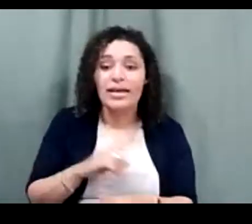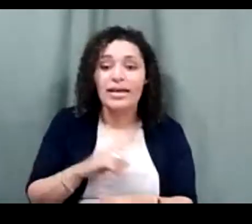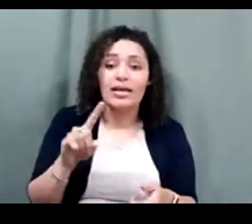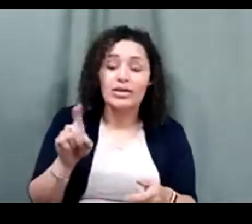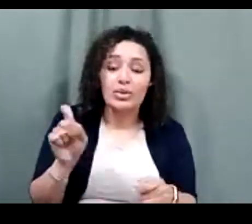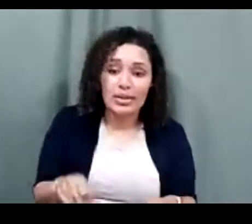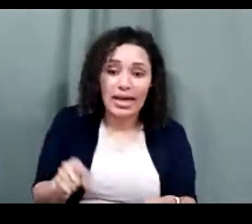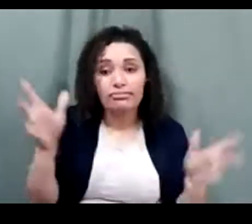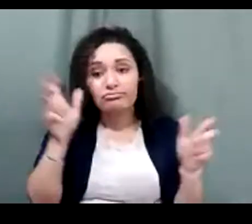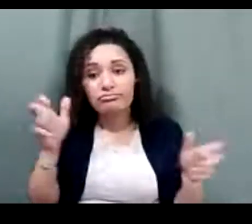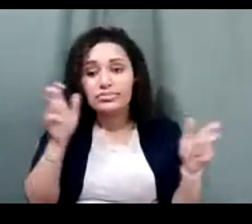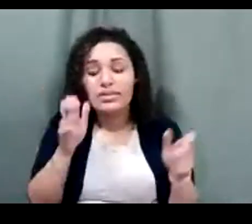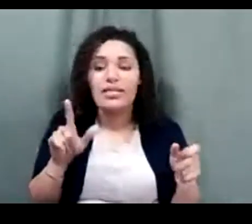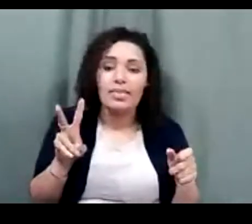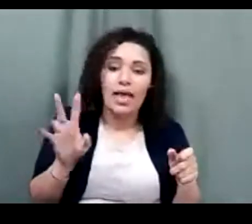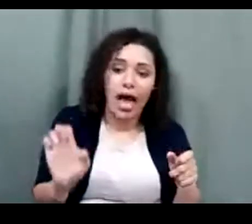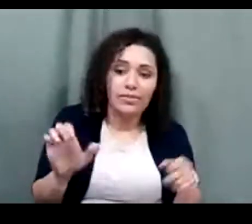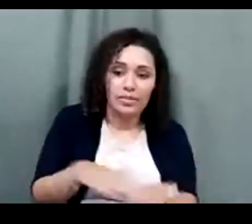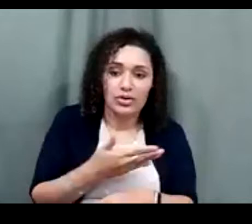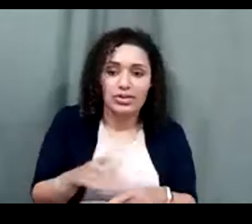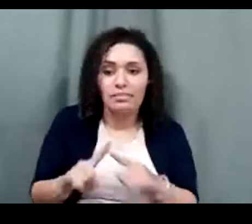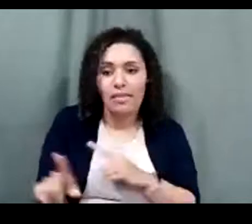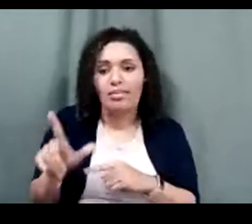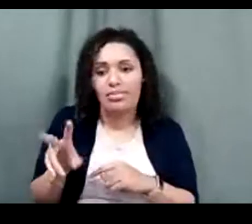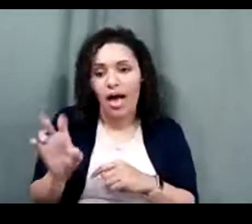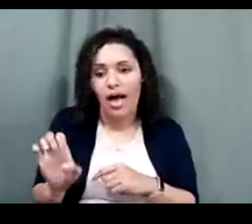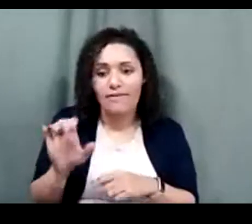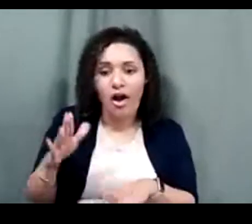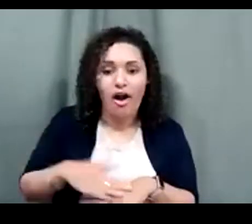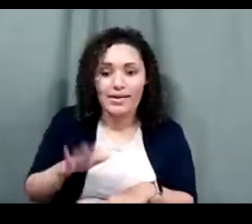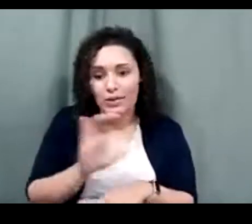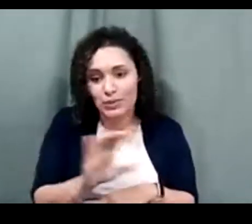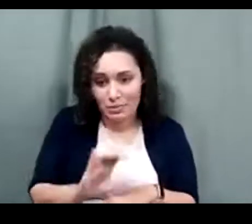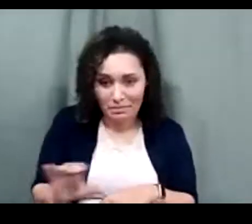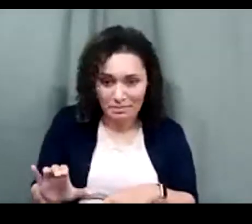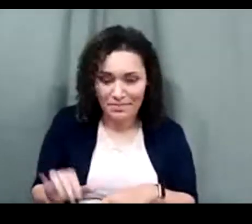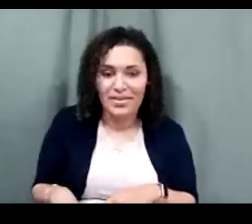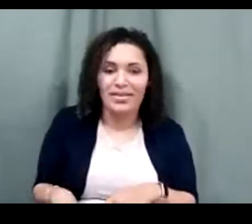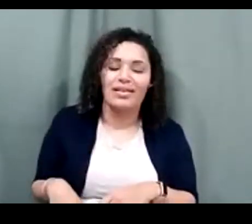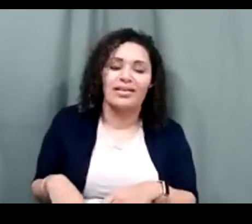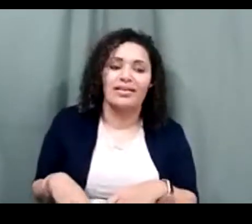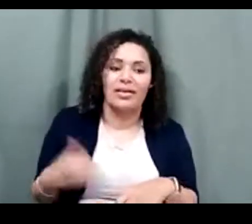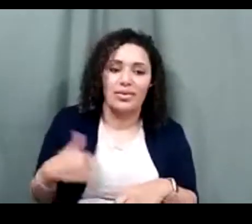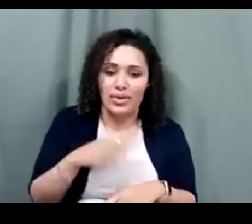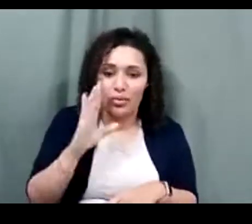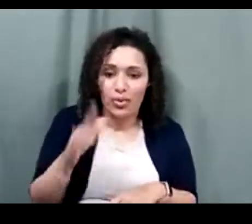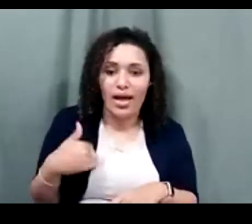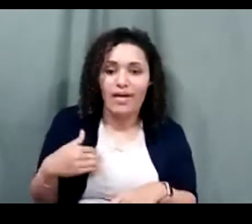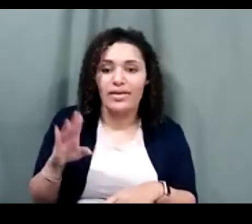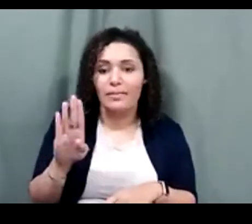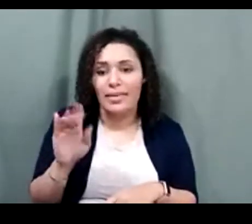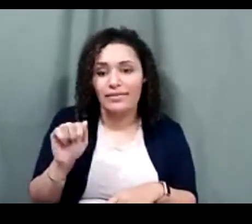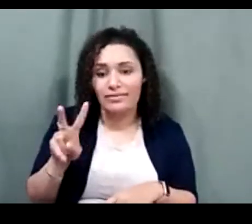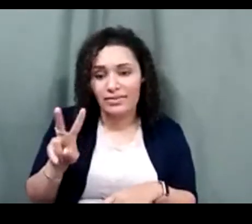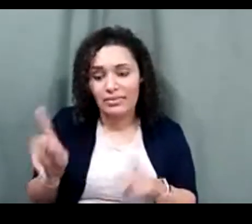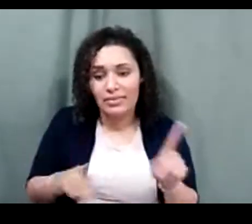live music. It will be live, but it will be live over the screen. We're going to have some Black Ankle folks on, just kind of like